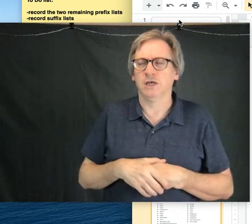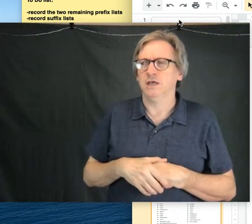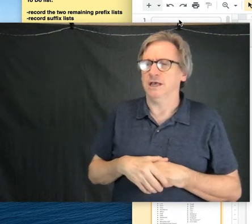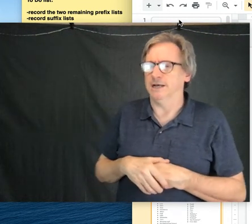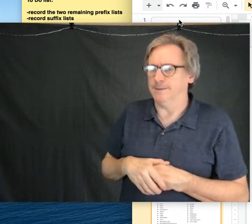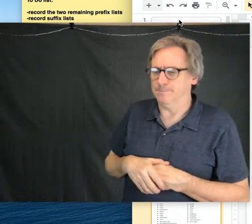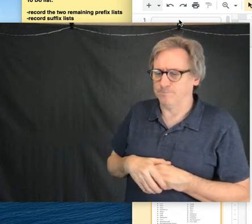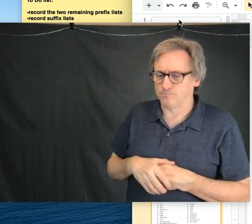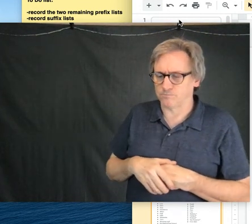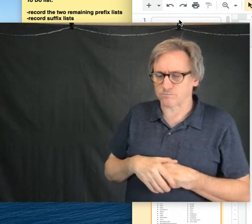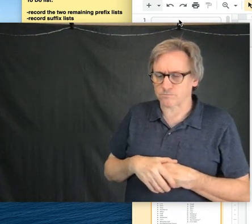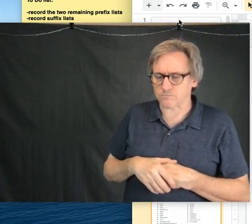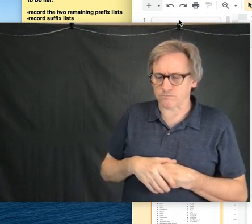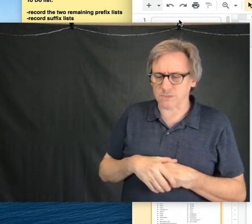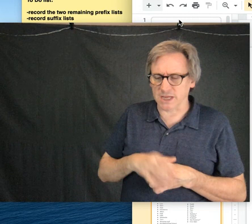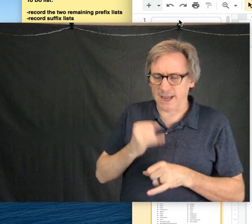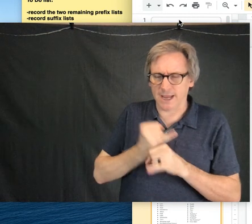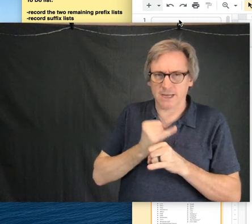roots.